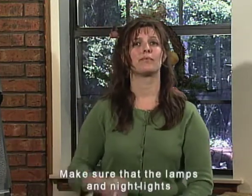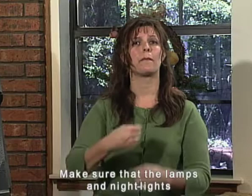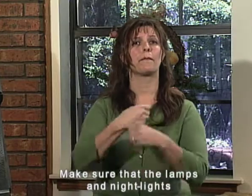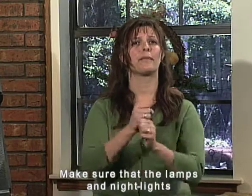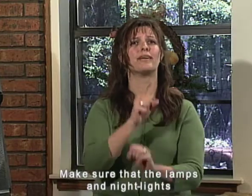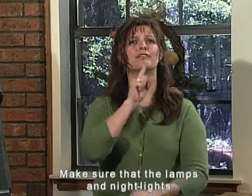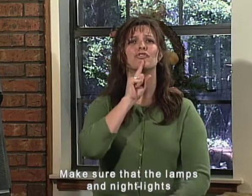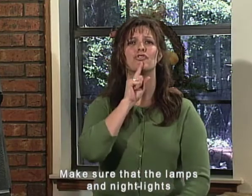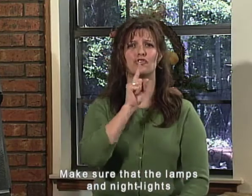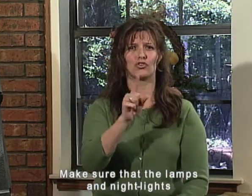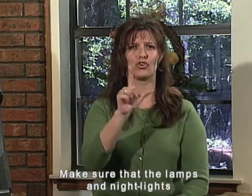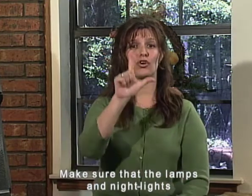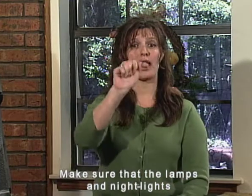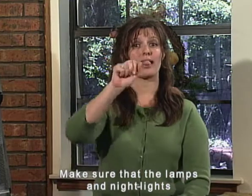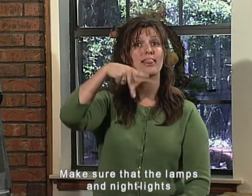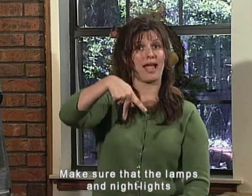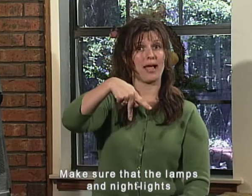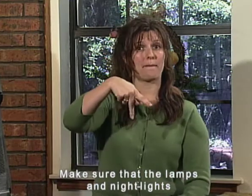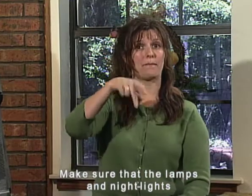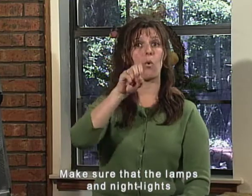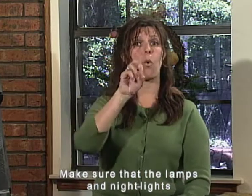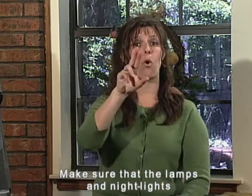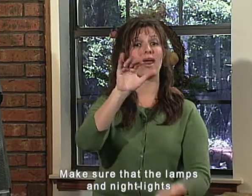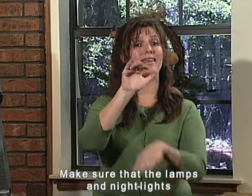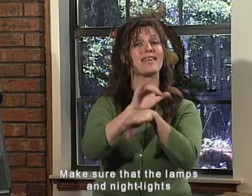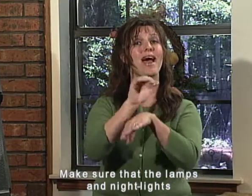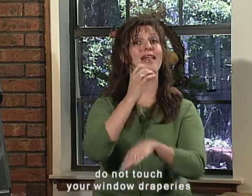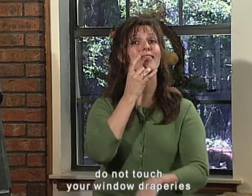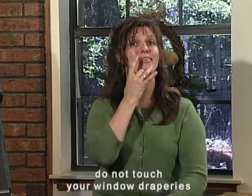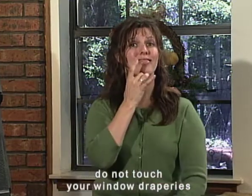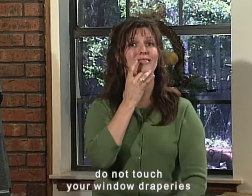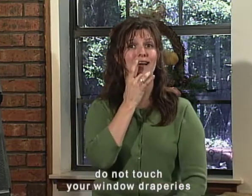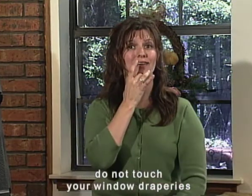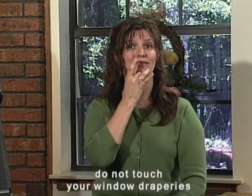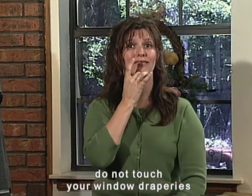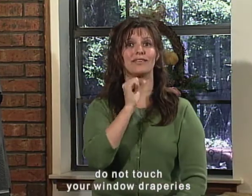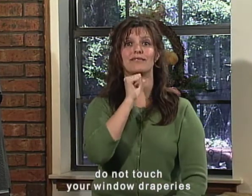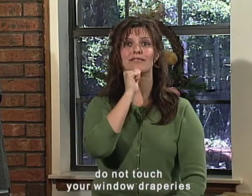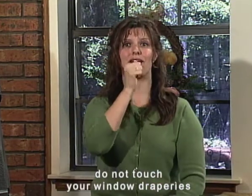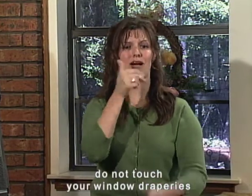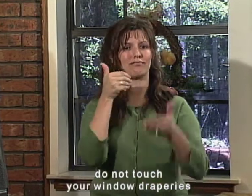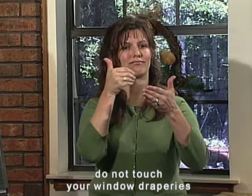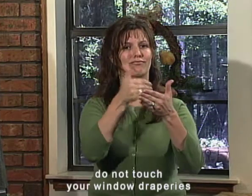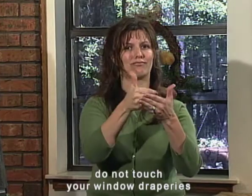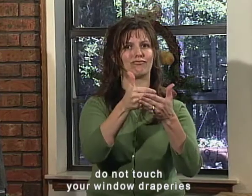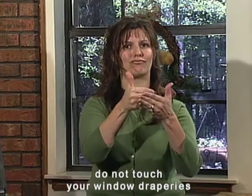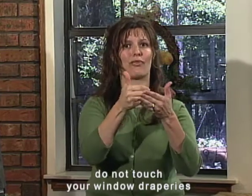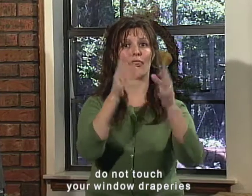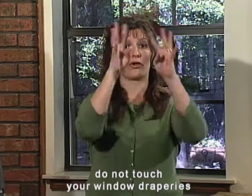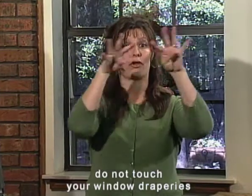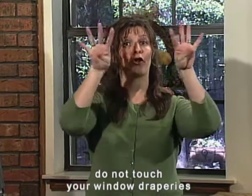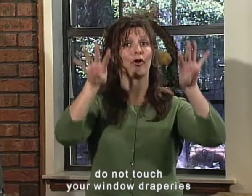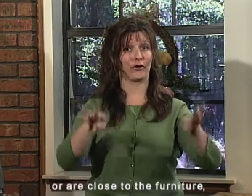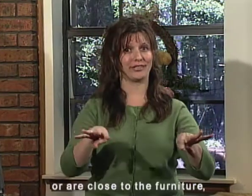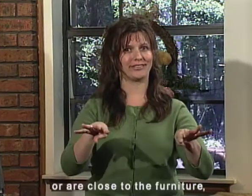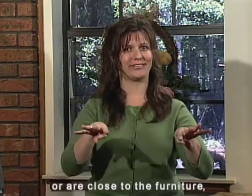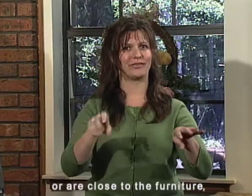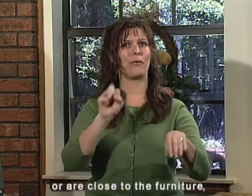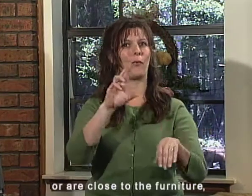Make sure that the lamps and night lights do not touch your window draperies or